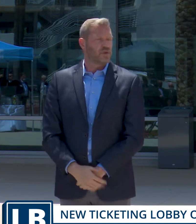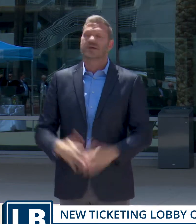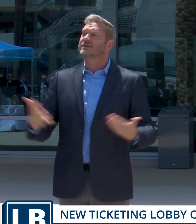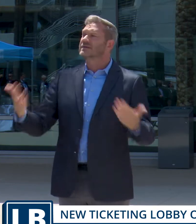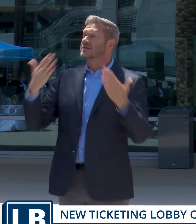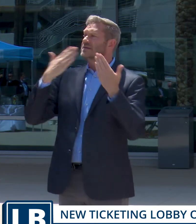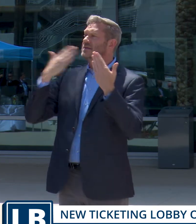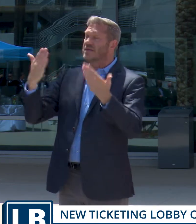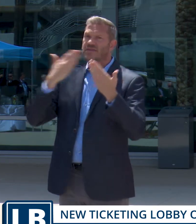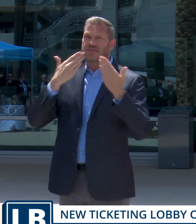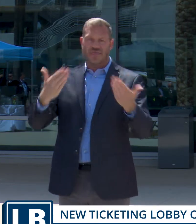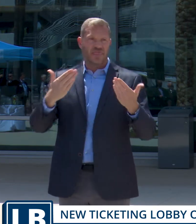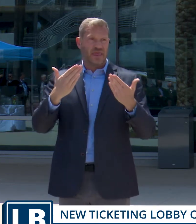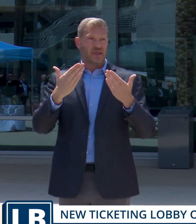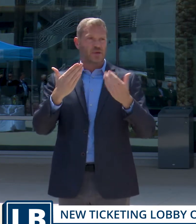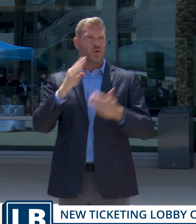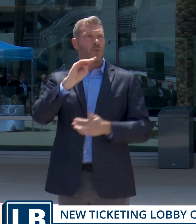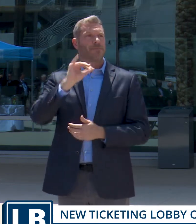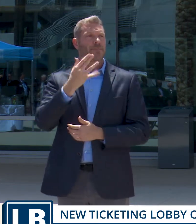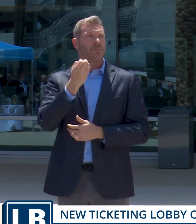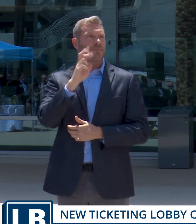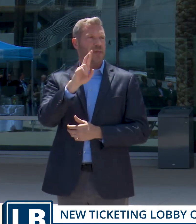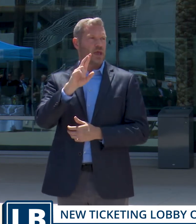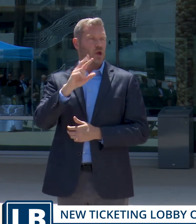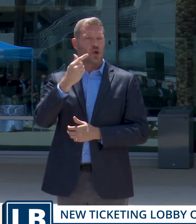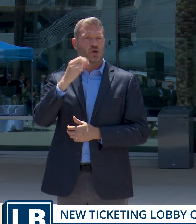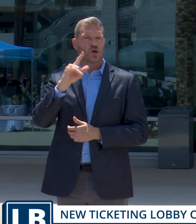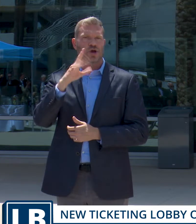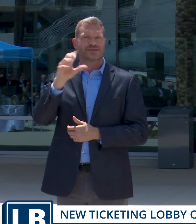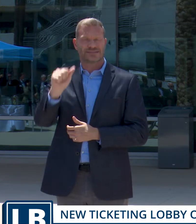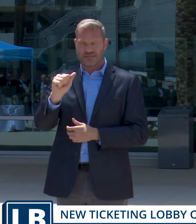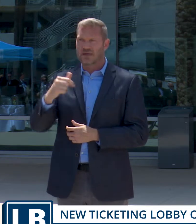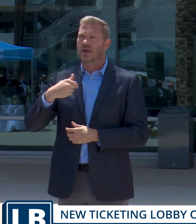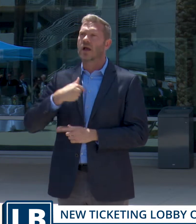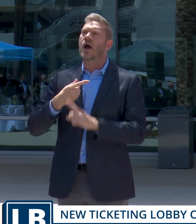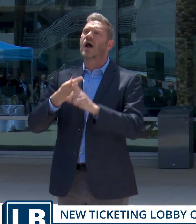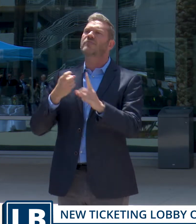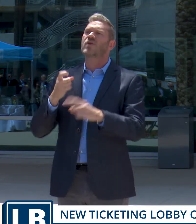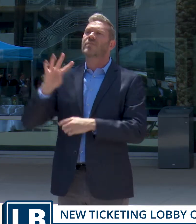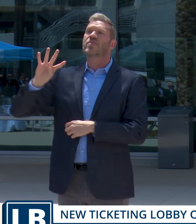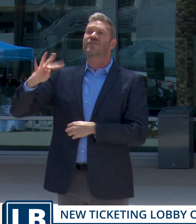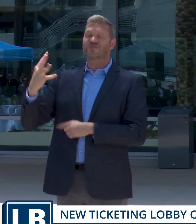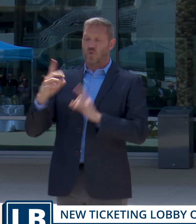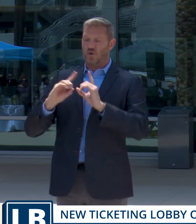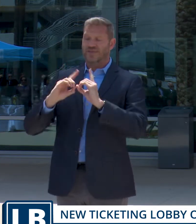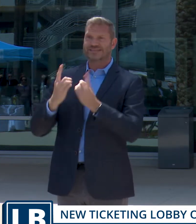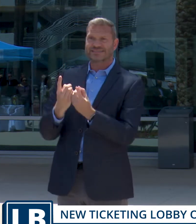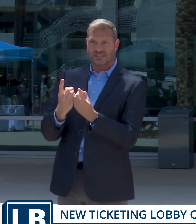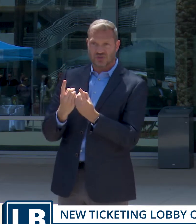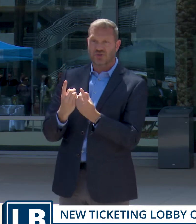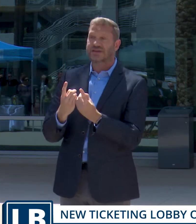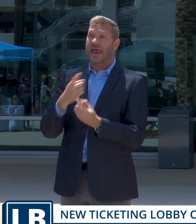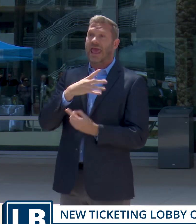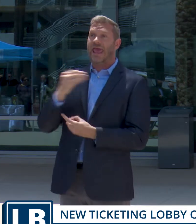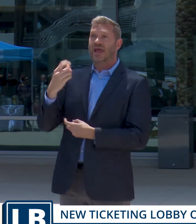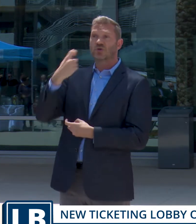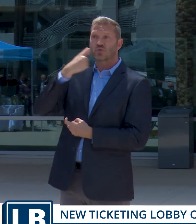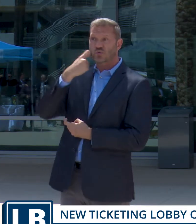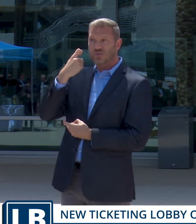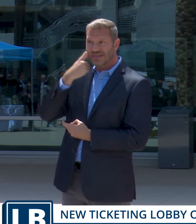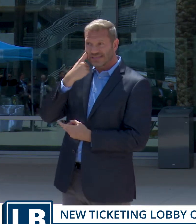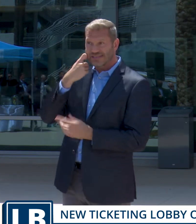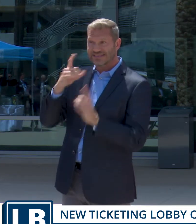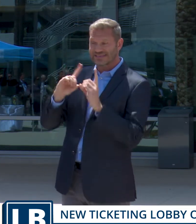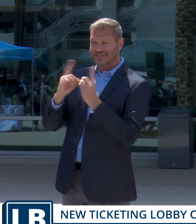Thank you, Mayor Garcia. I'm Councilman Darryl Supernov from the 4th District, and thanks to redistricting, we now include part of the